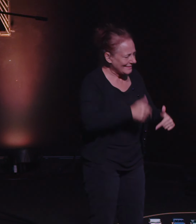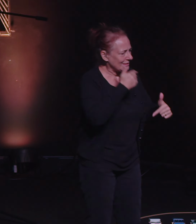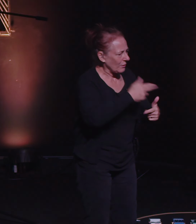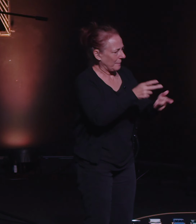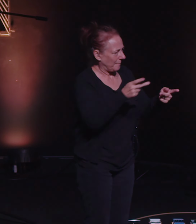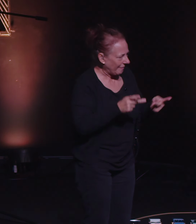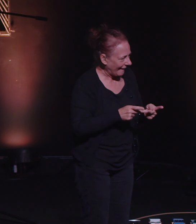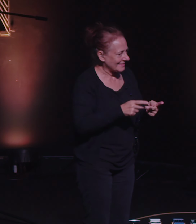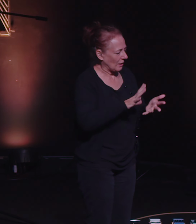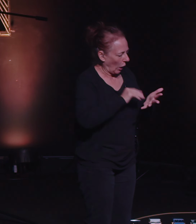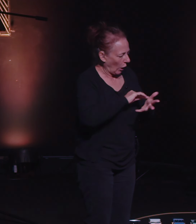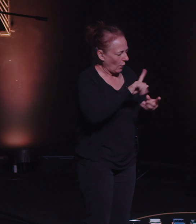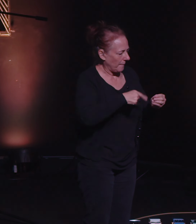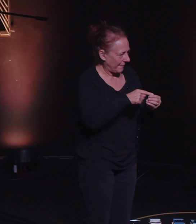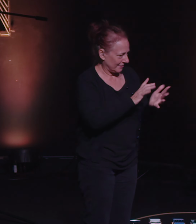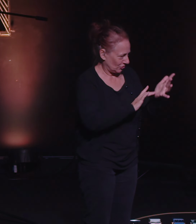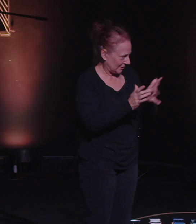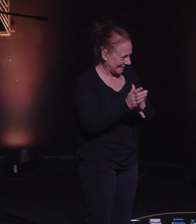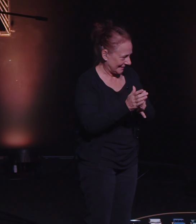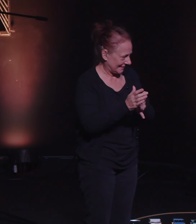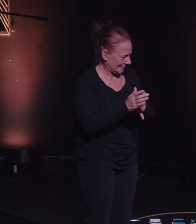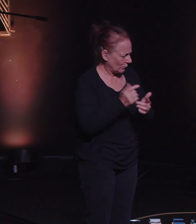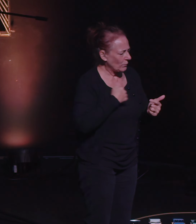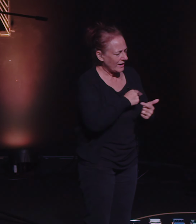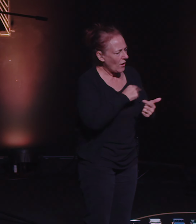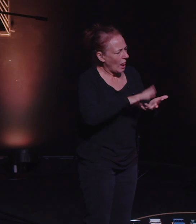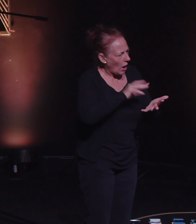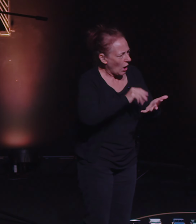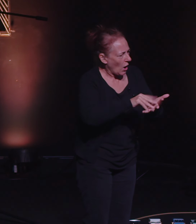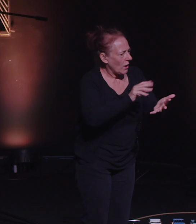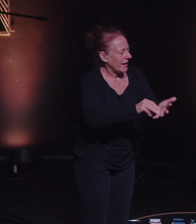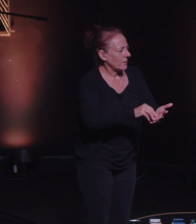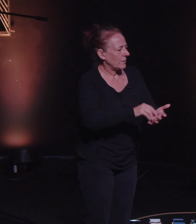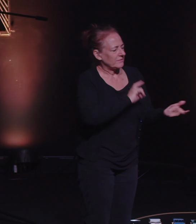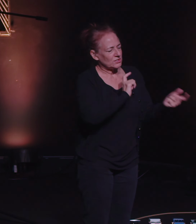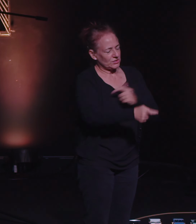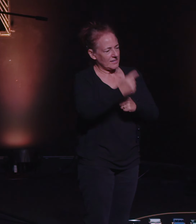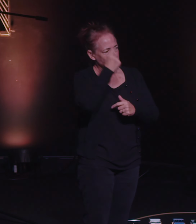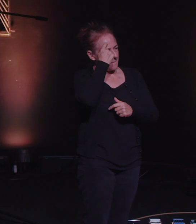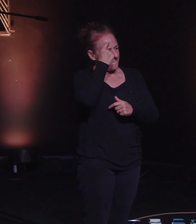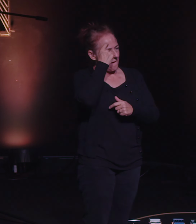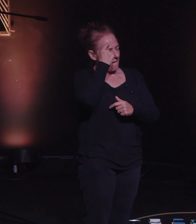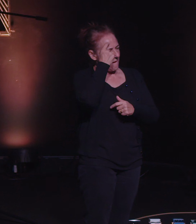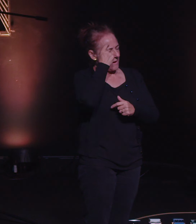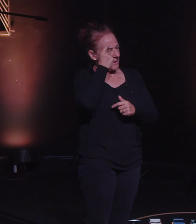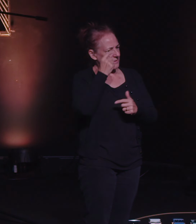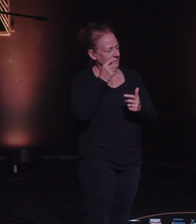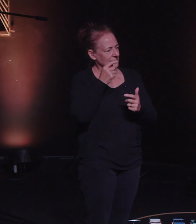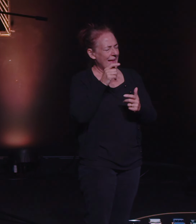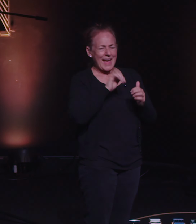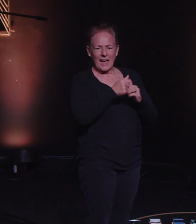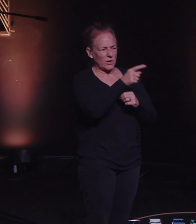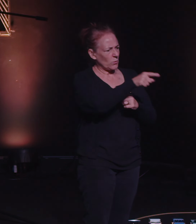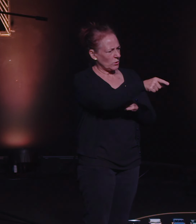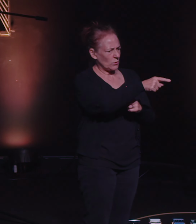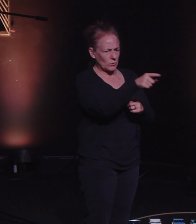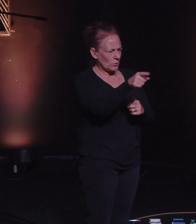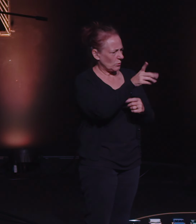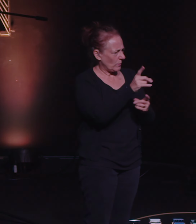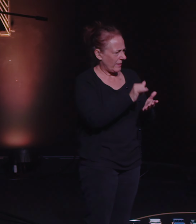know Jesus along with you. We have to shift our mindset. Now, how do you do that?